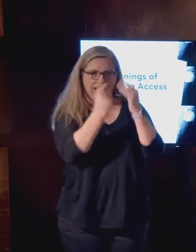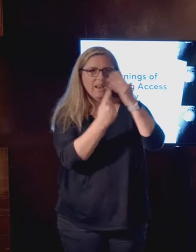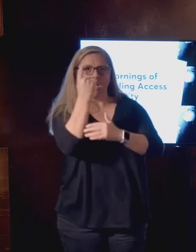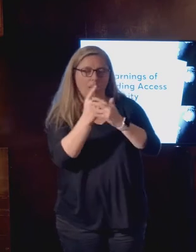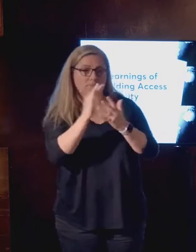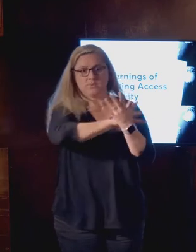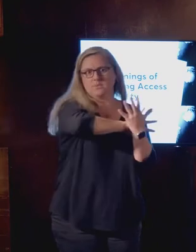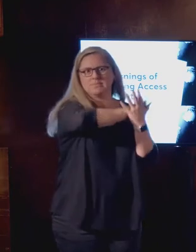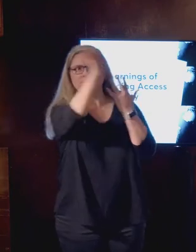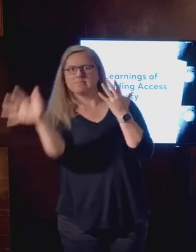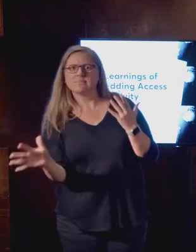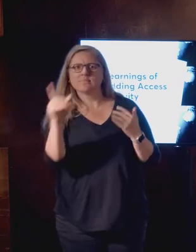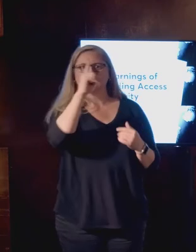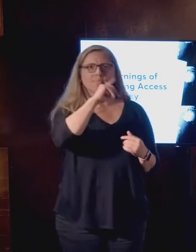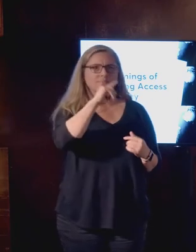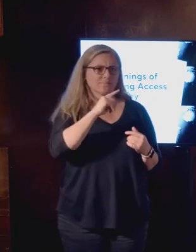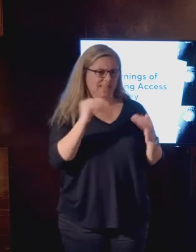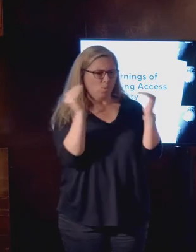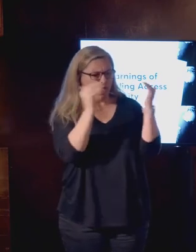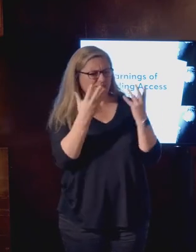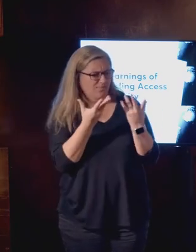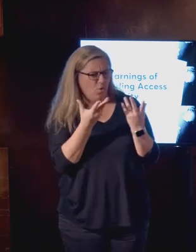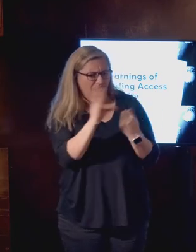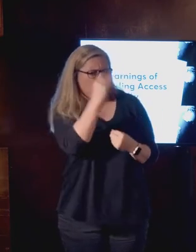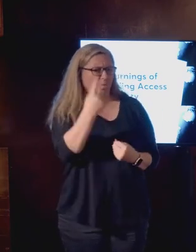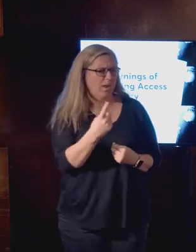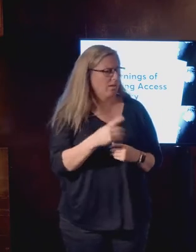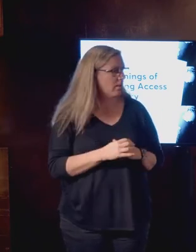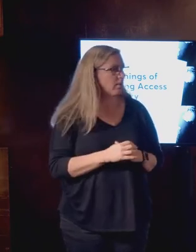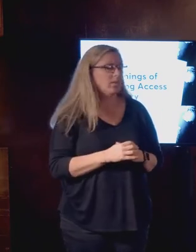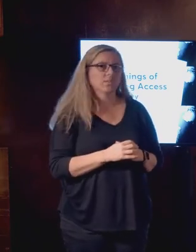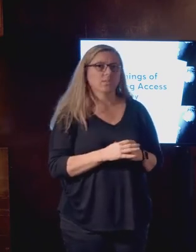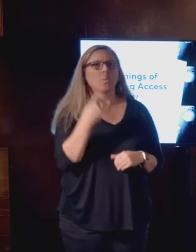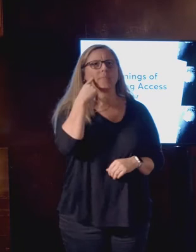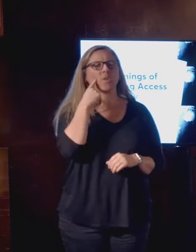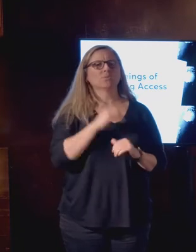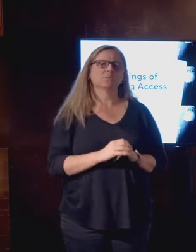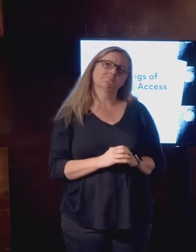all sectors and all people, we thought, what is the only